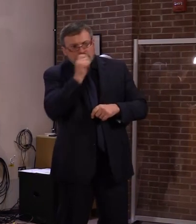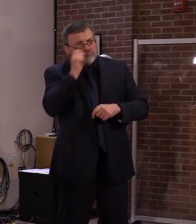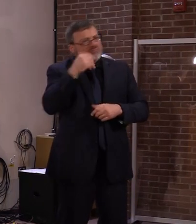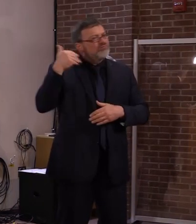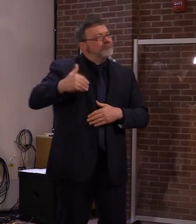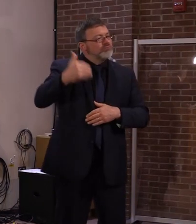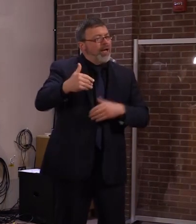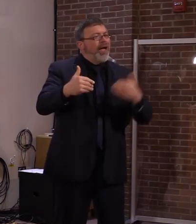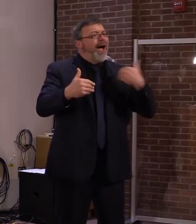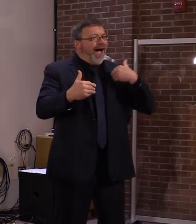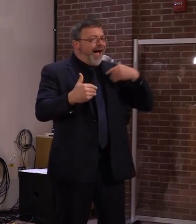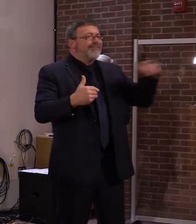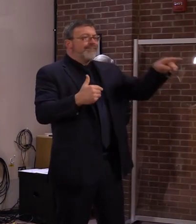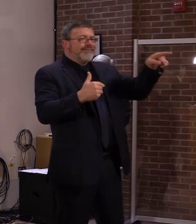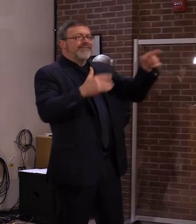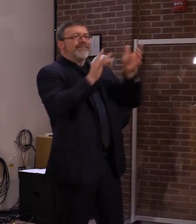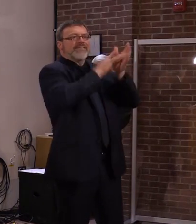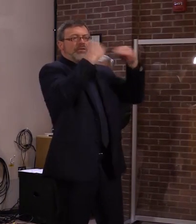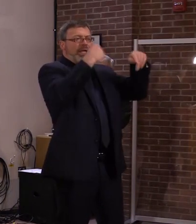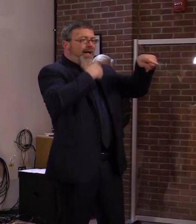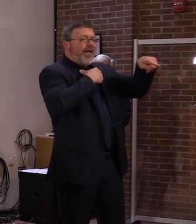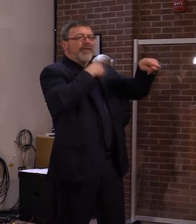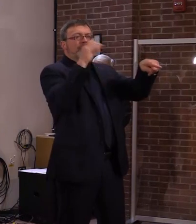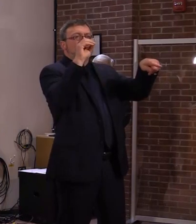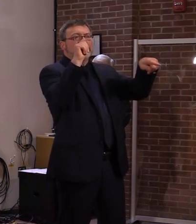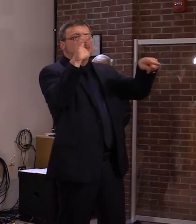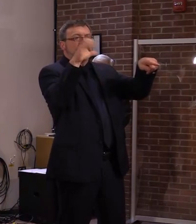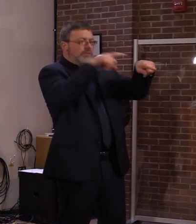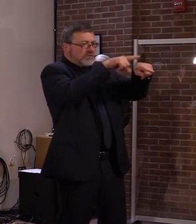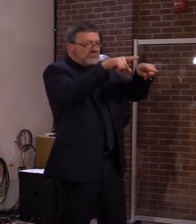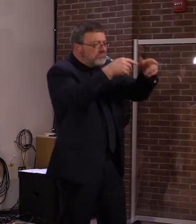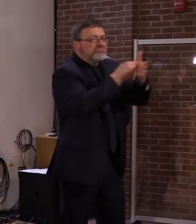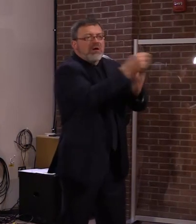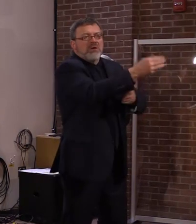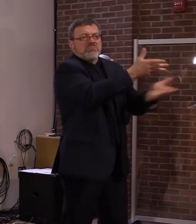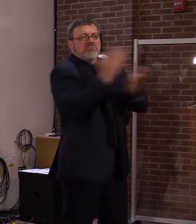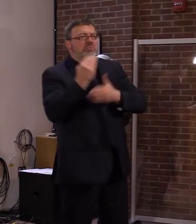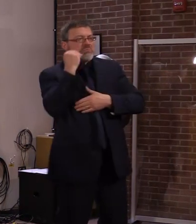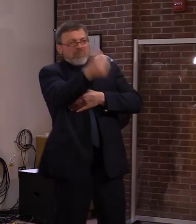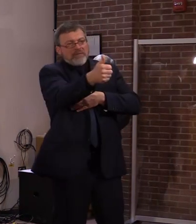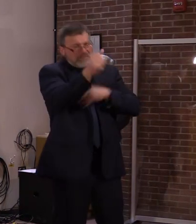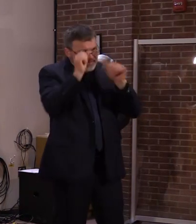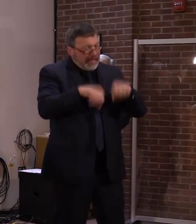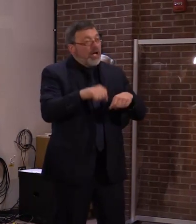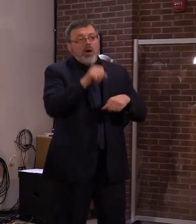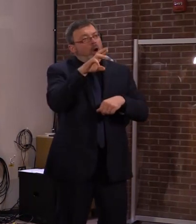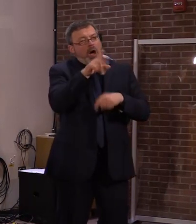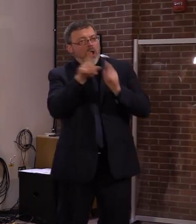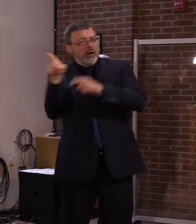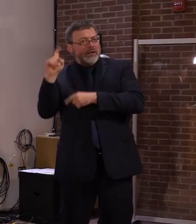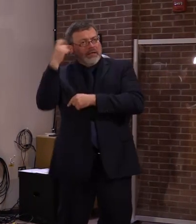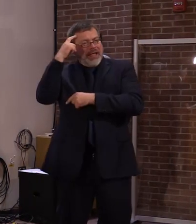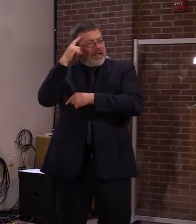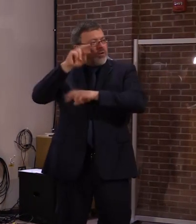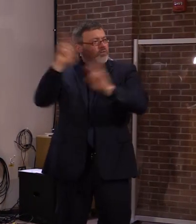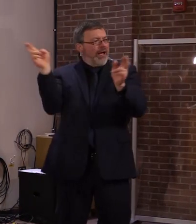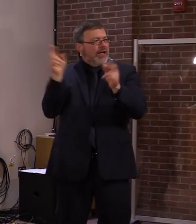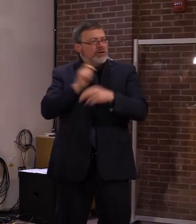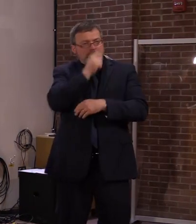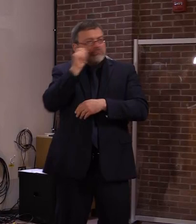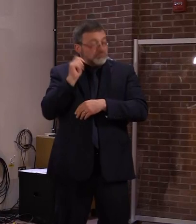together. And, of course, if you're sick, stay home. If we